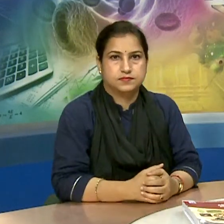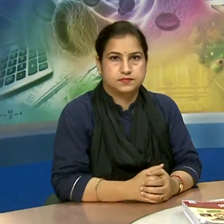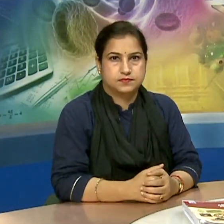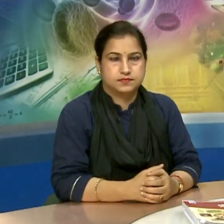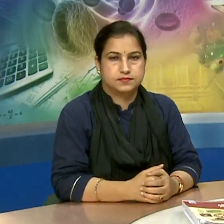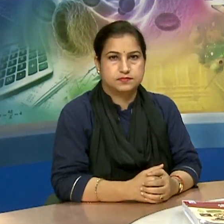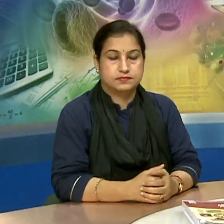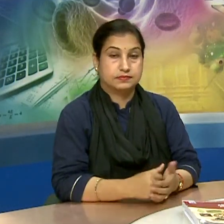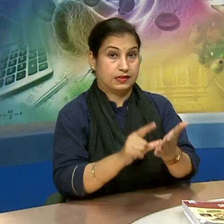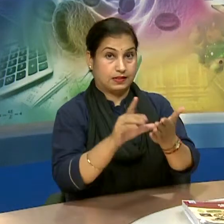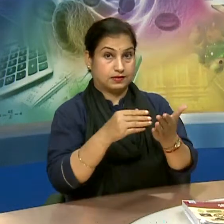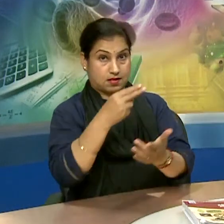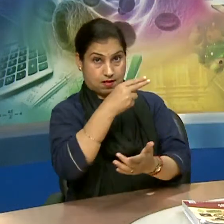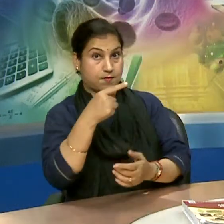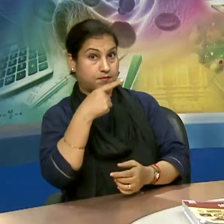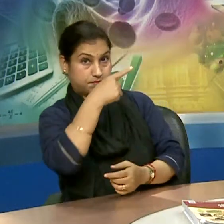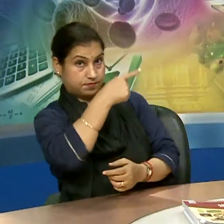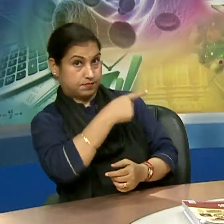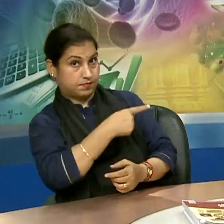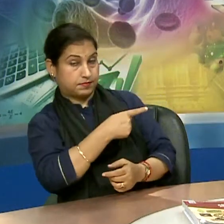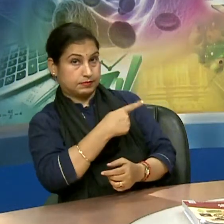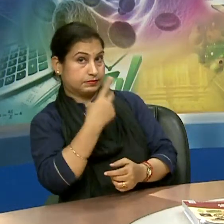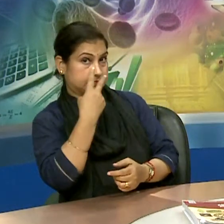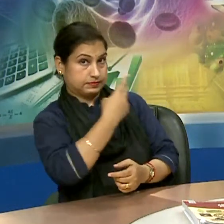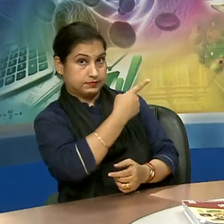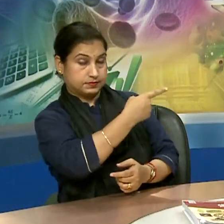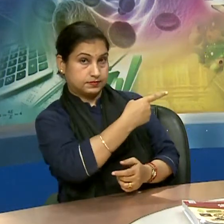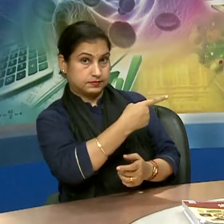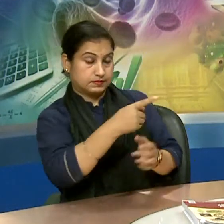secondary level. The name of the lesson is